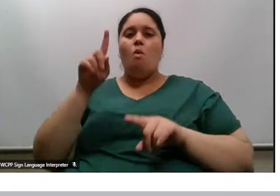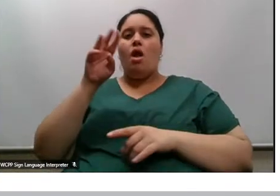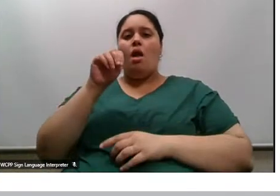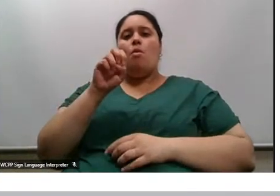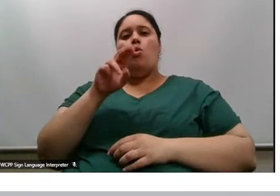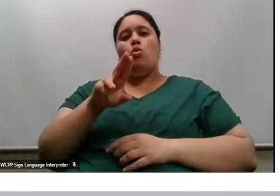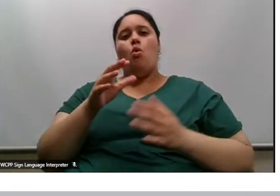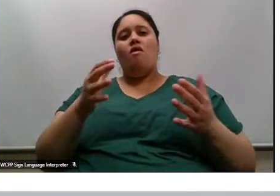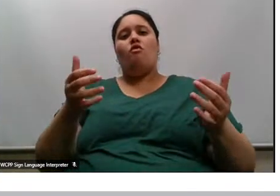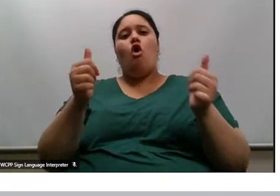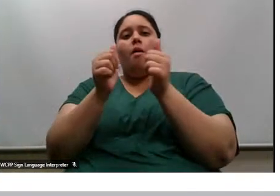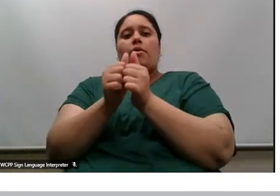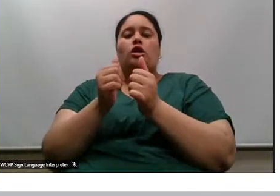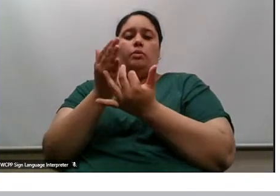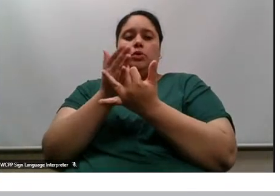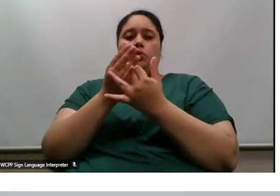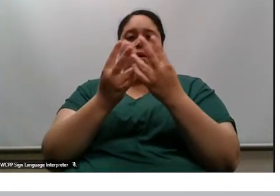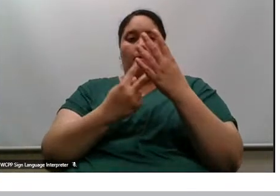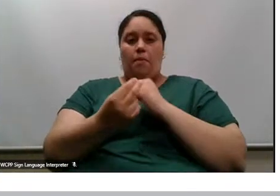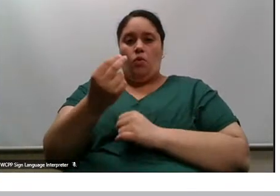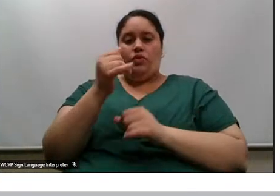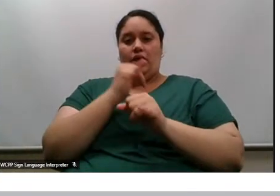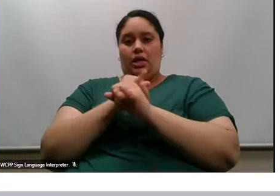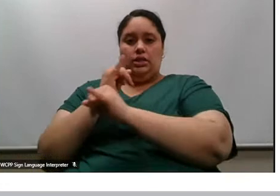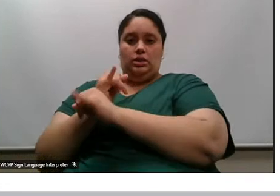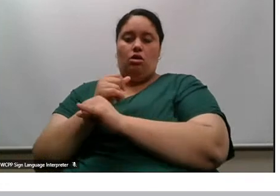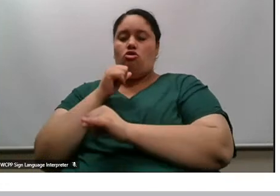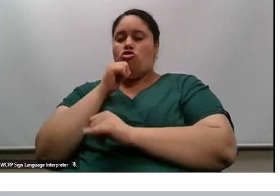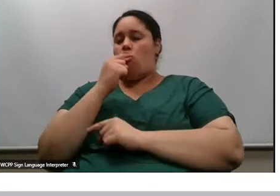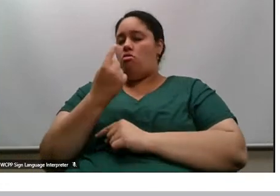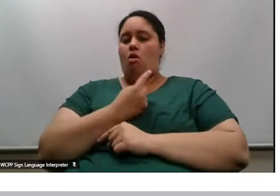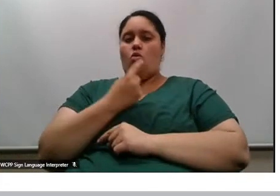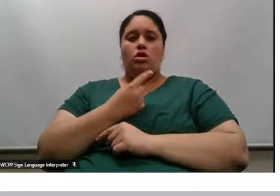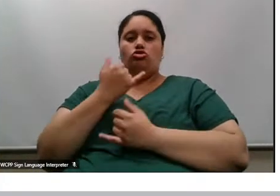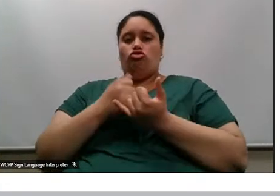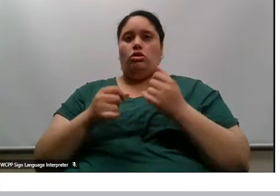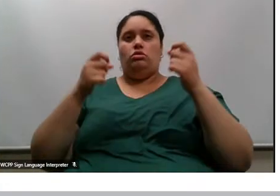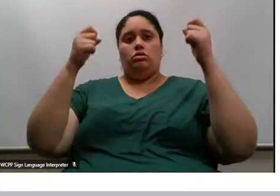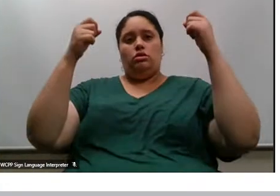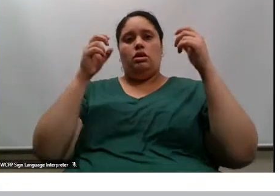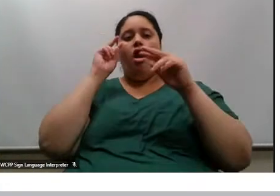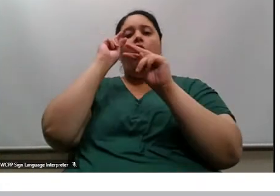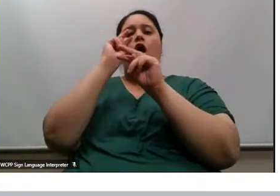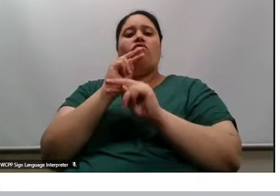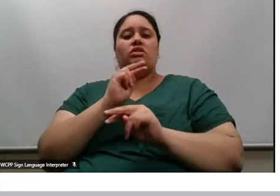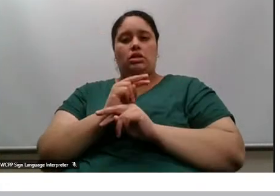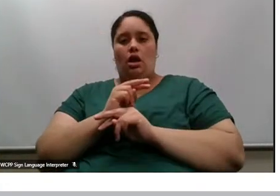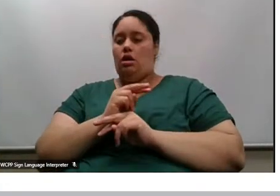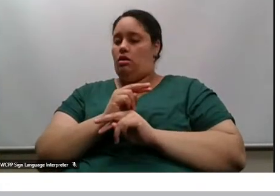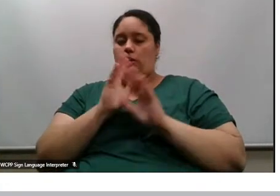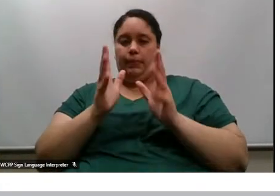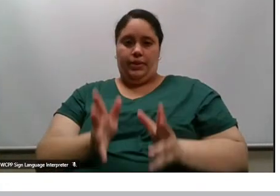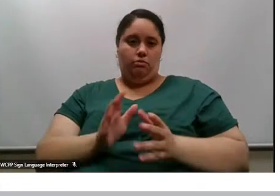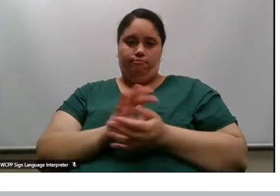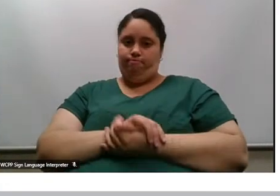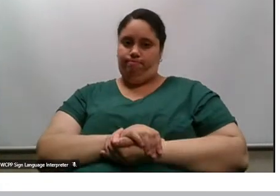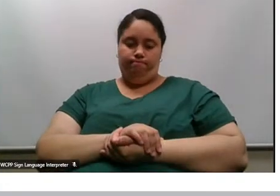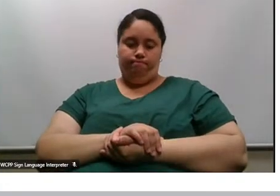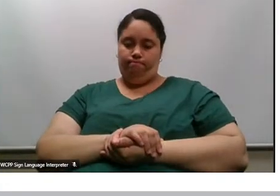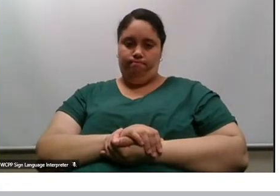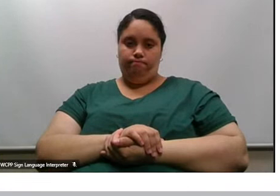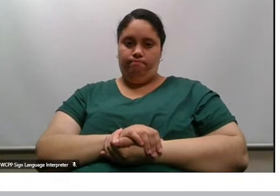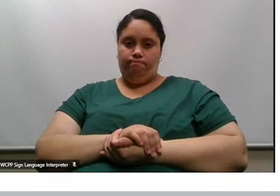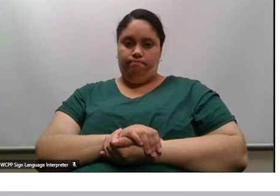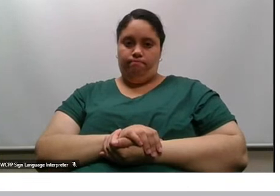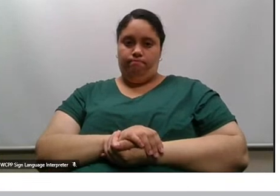of cooperation between the two rather than just solely oversight and a top-down approach. I'll hand over